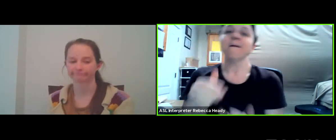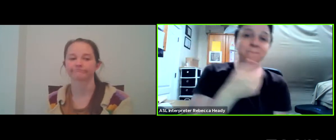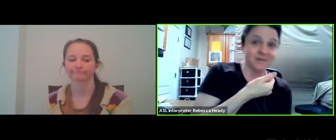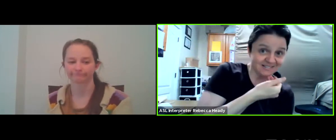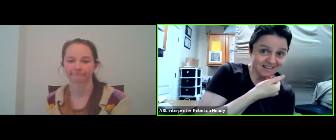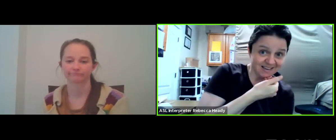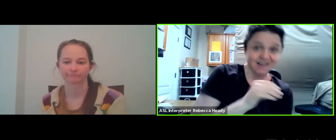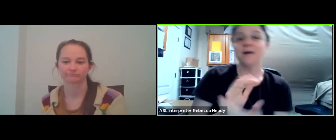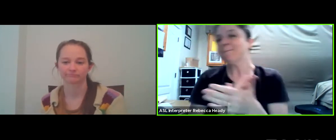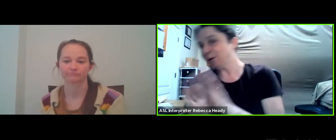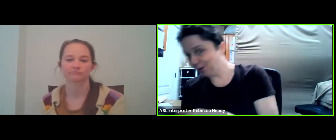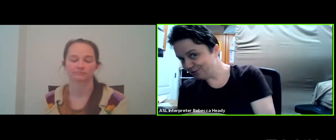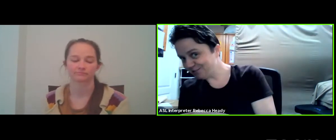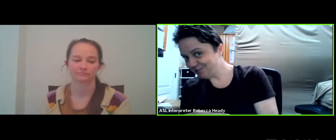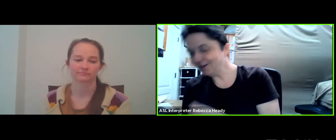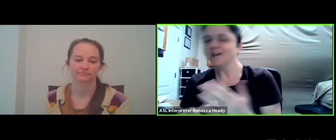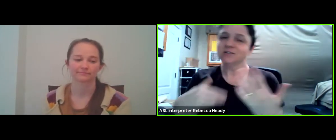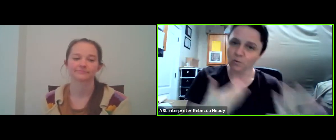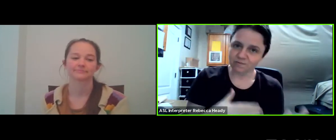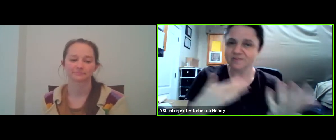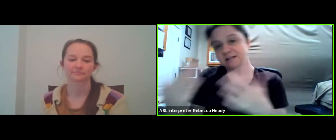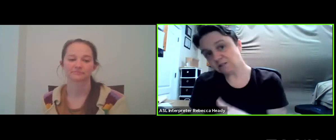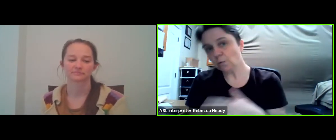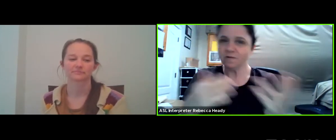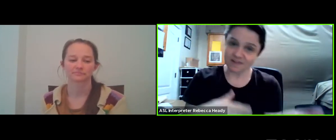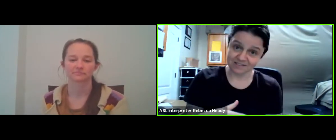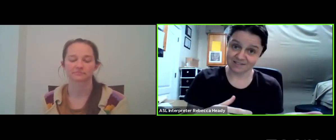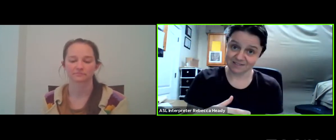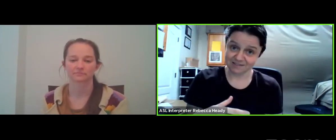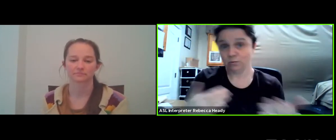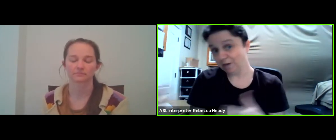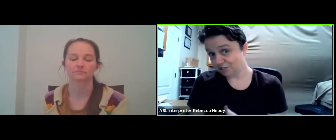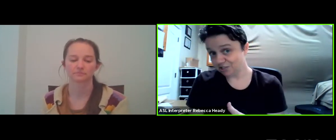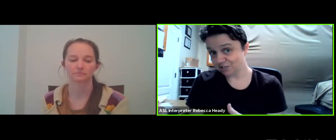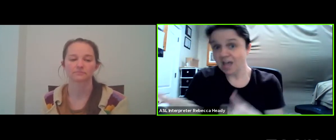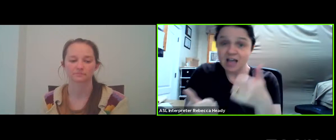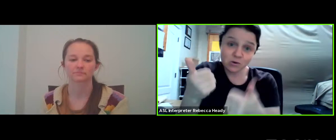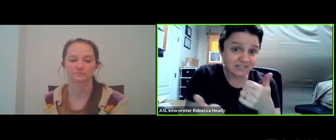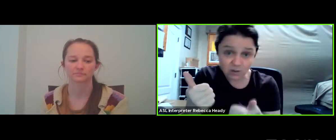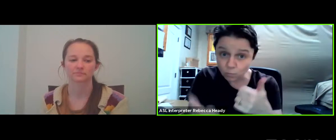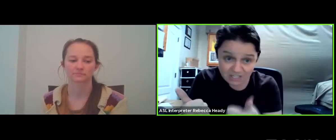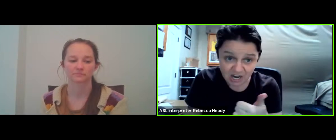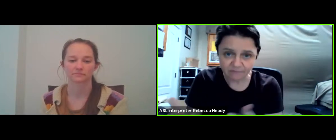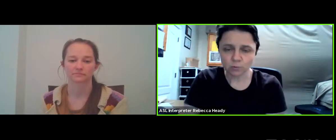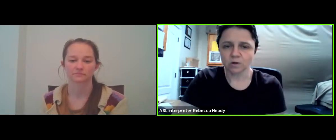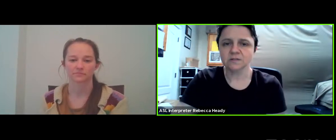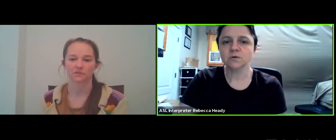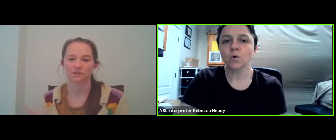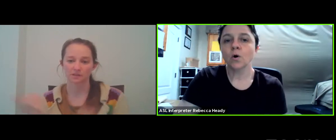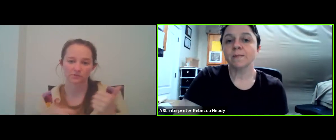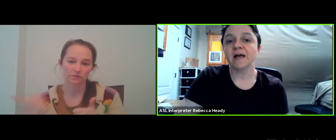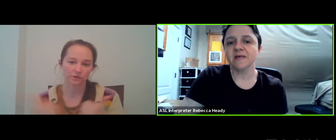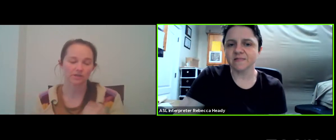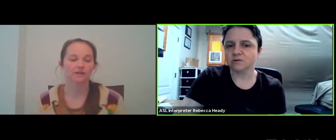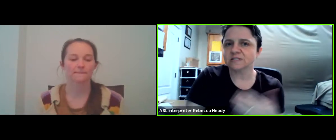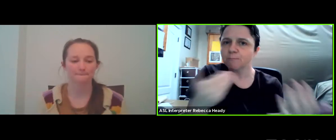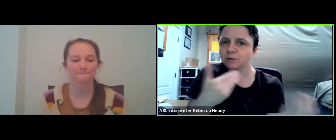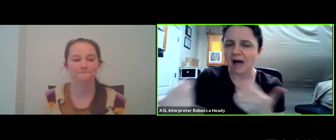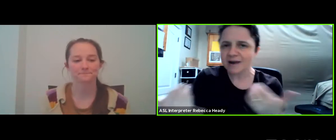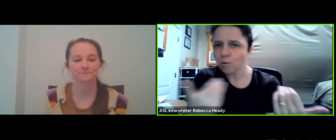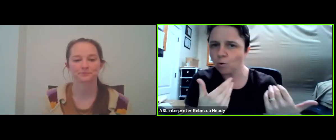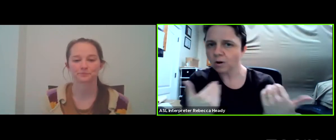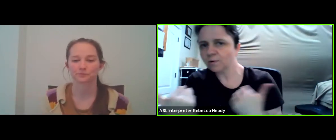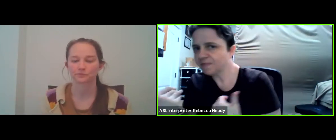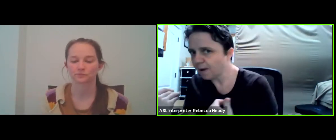burgers, pizza, burgers. So this or this. And you could sign which afterwards. Which one? And